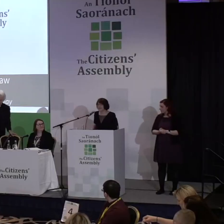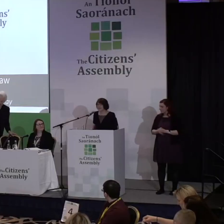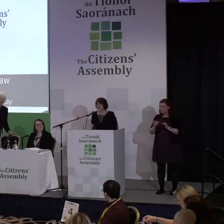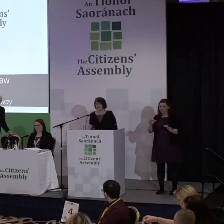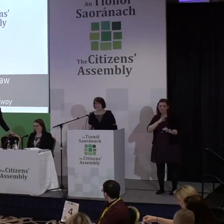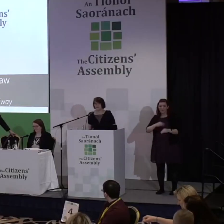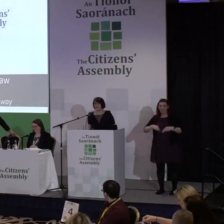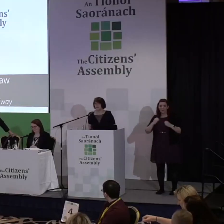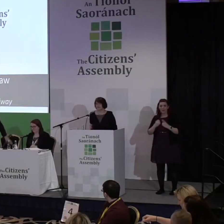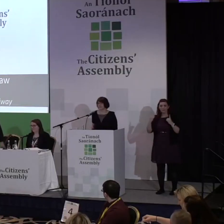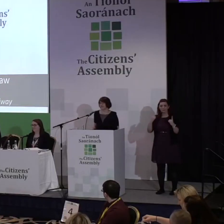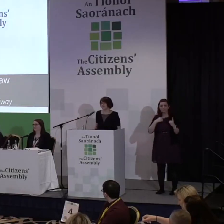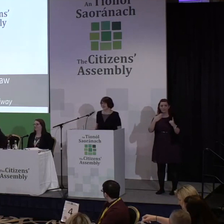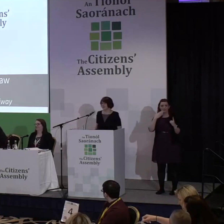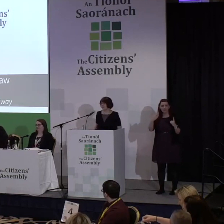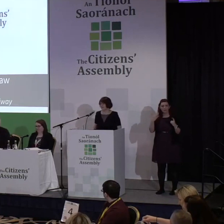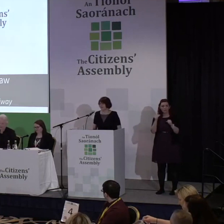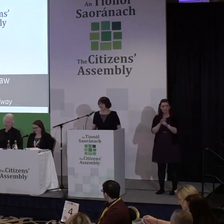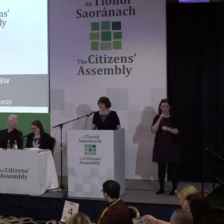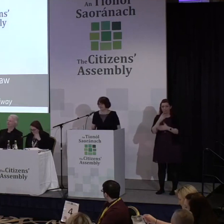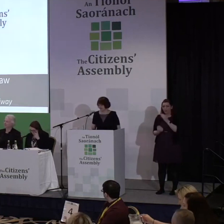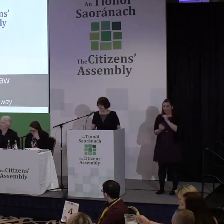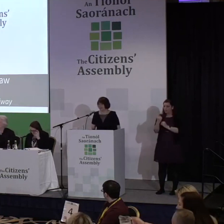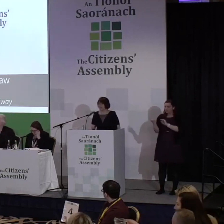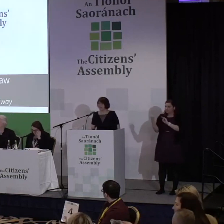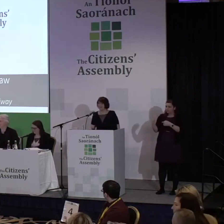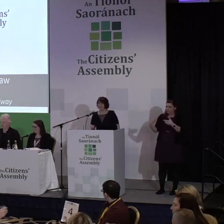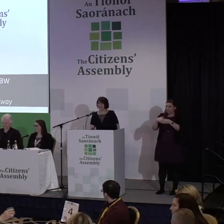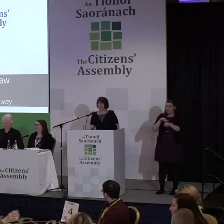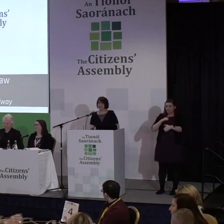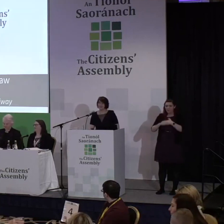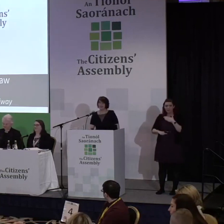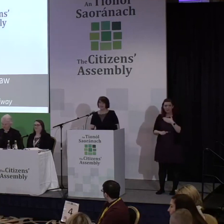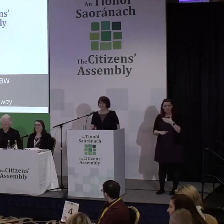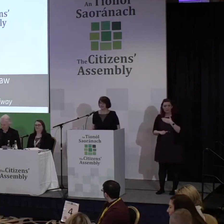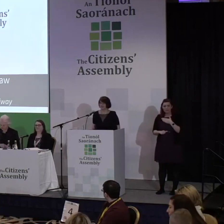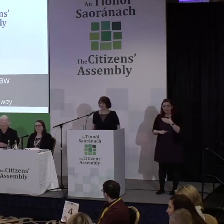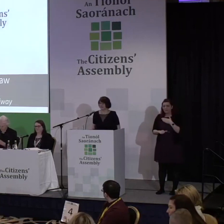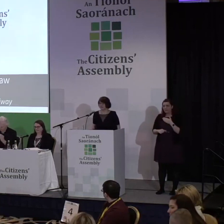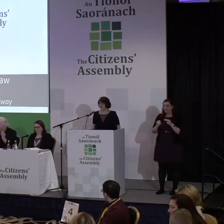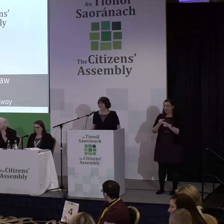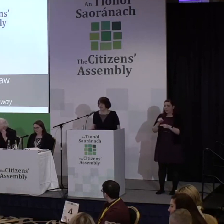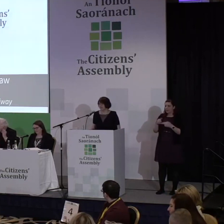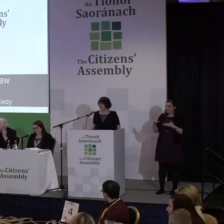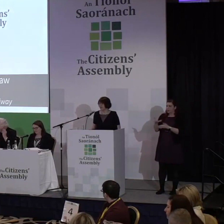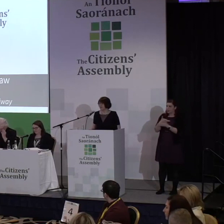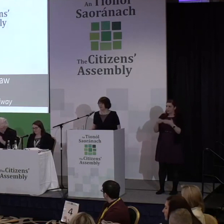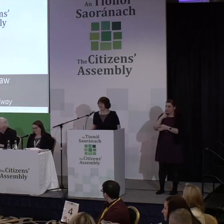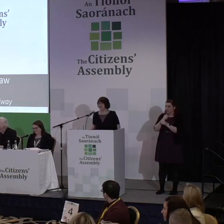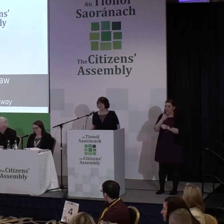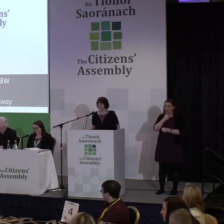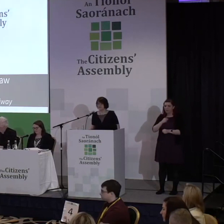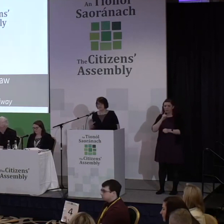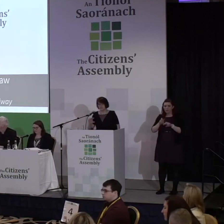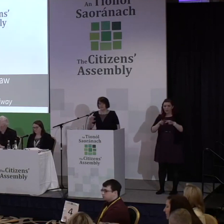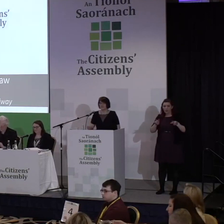Good morning, everyone, and thank you very much for the opportunity to participate here today in this discussion on gender equality